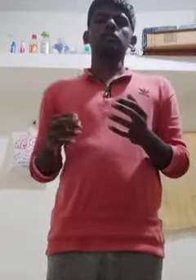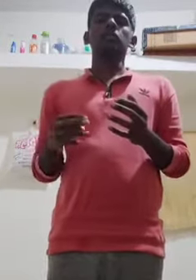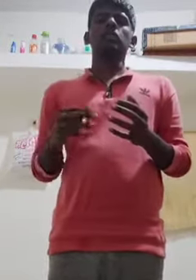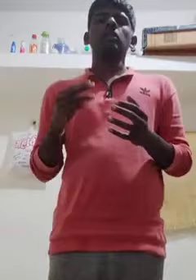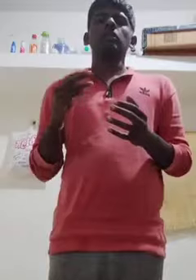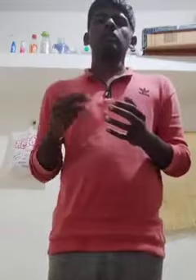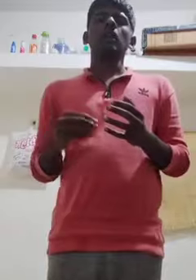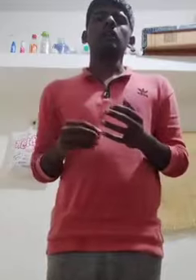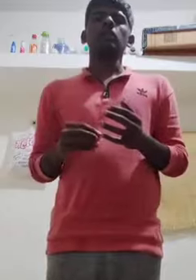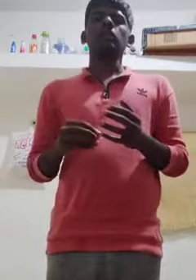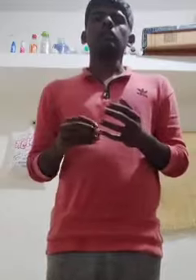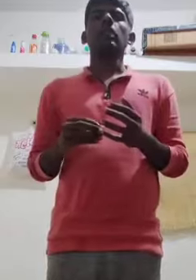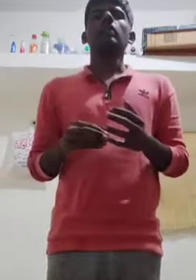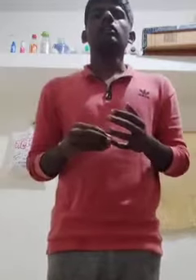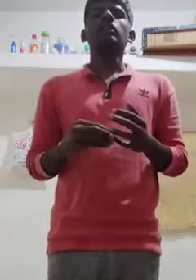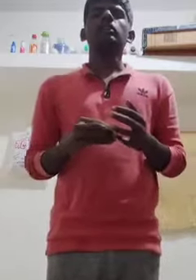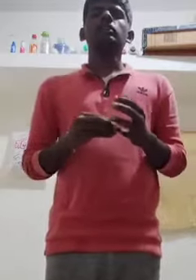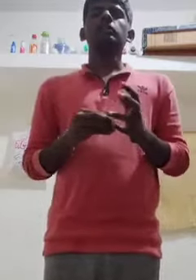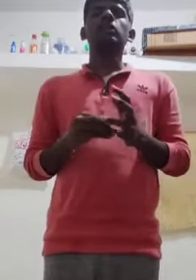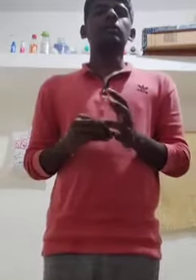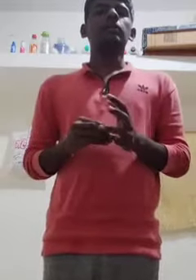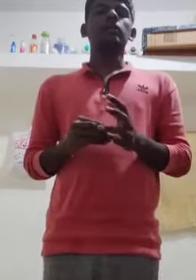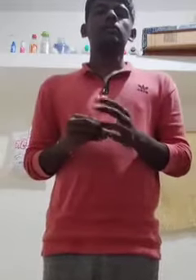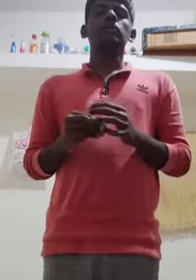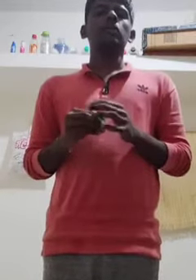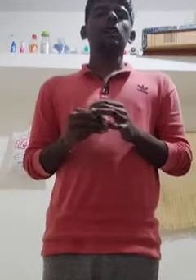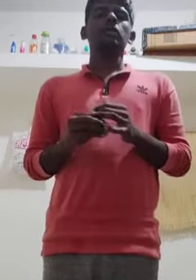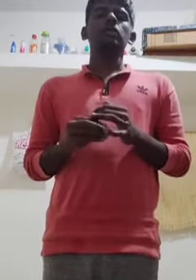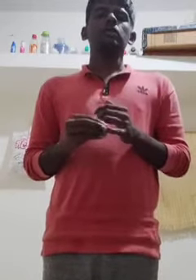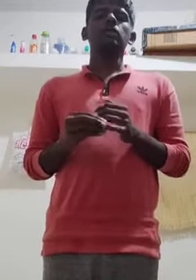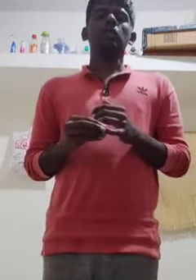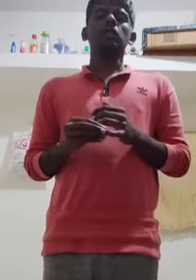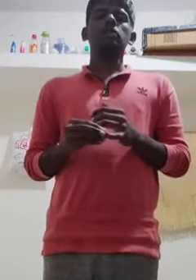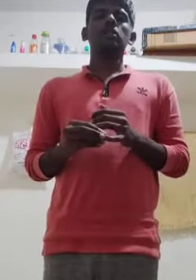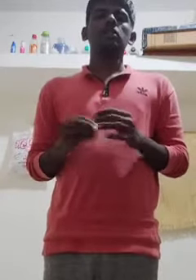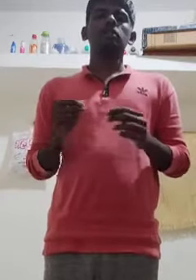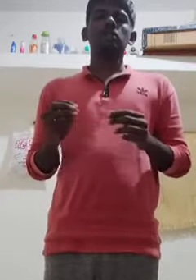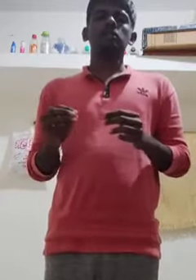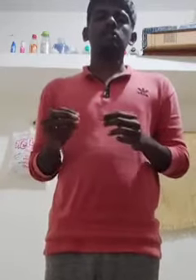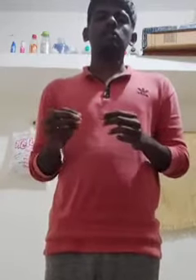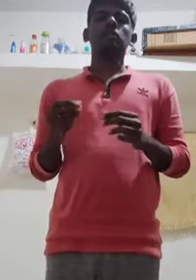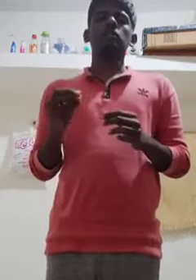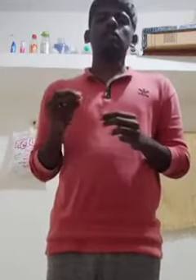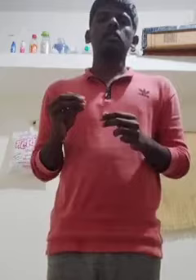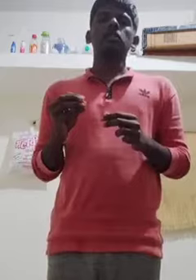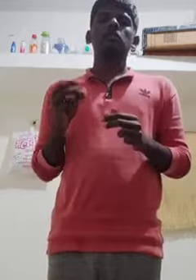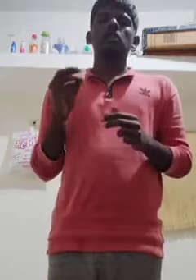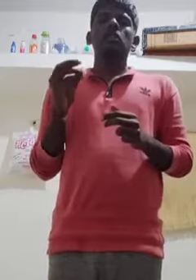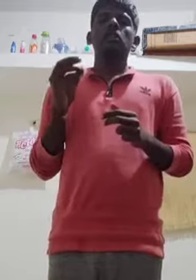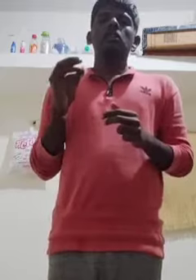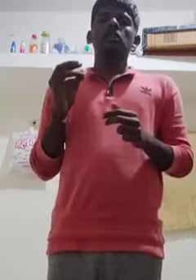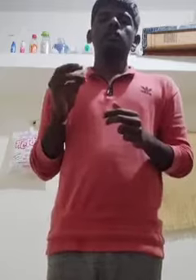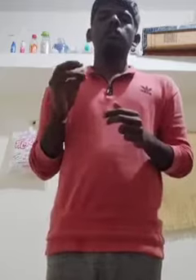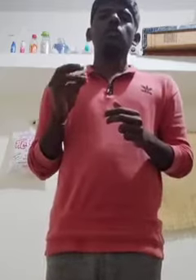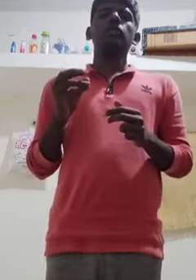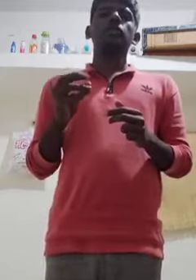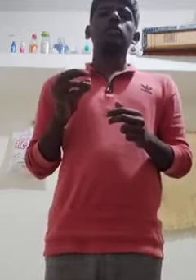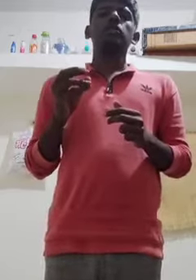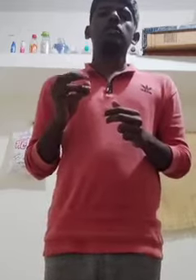output, and it is a predefined, so you can't change it, or you can't do modification in